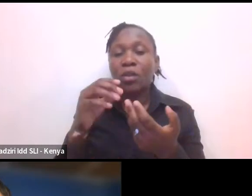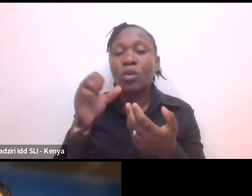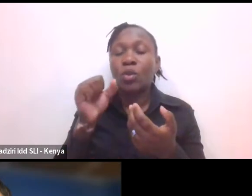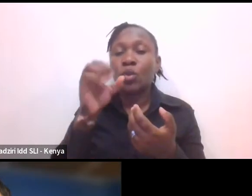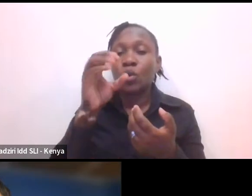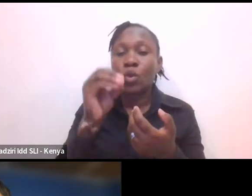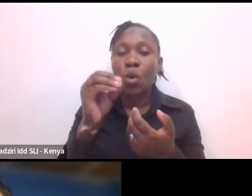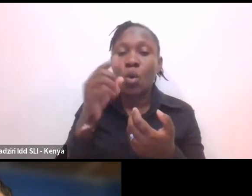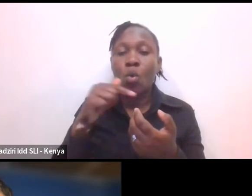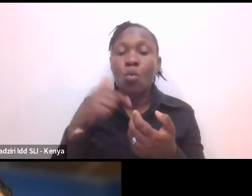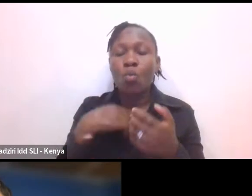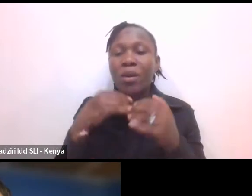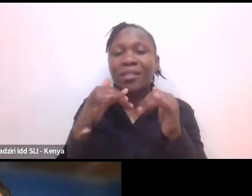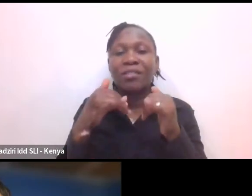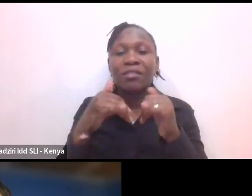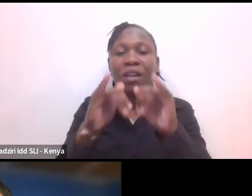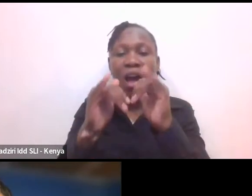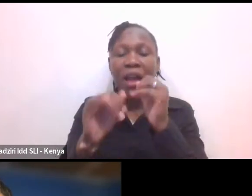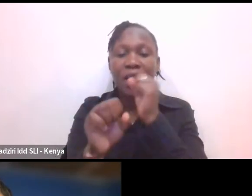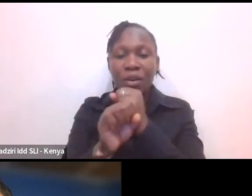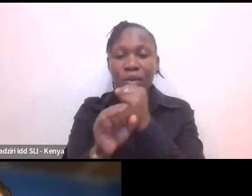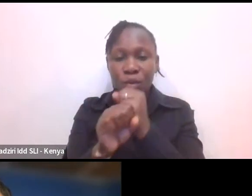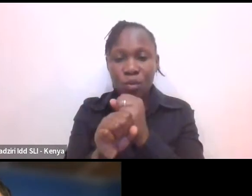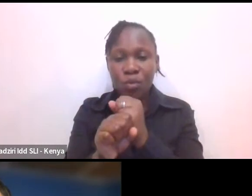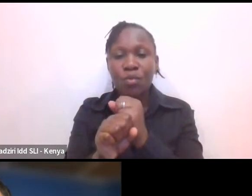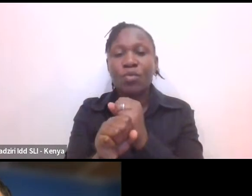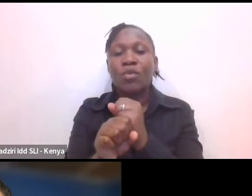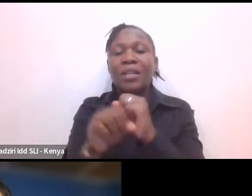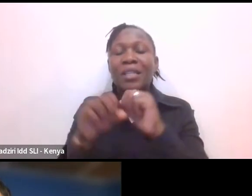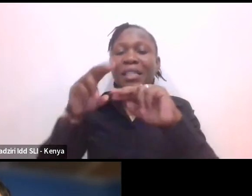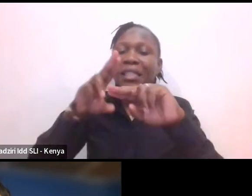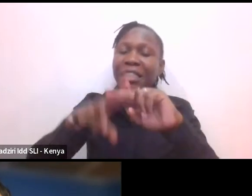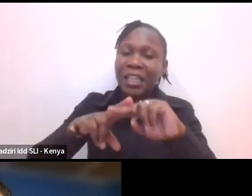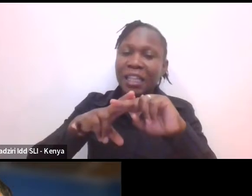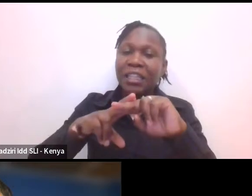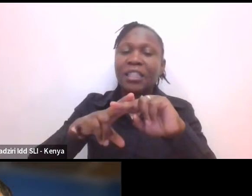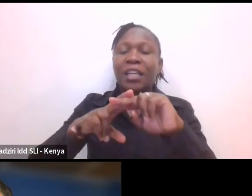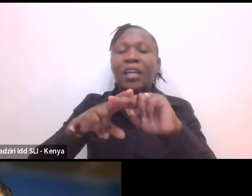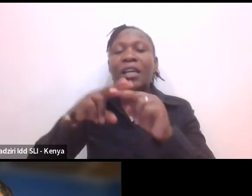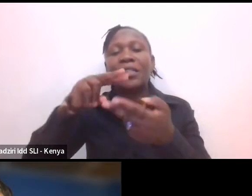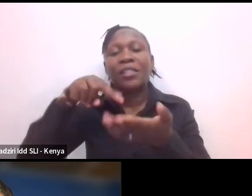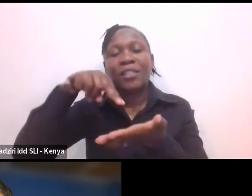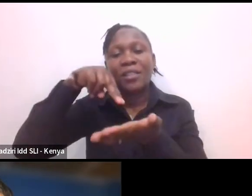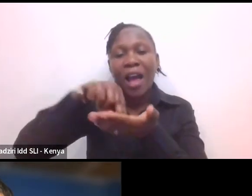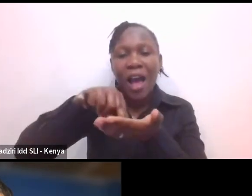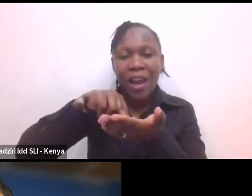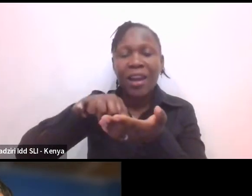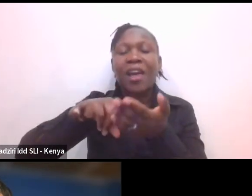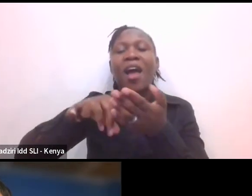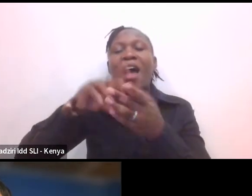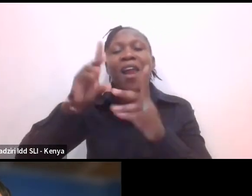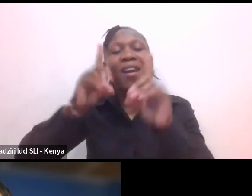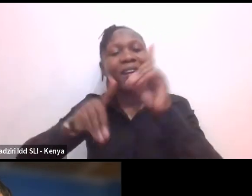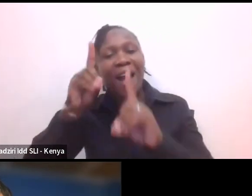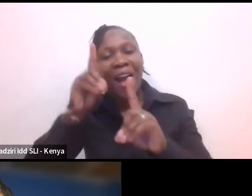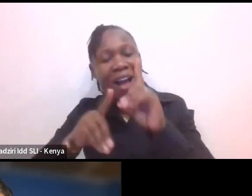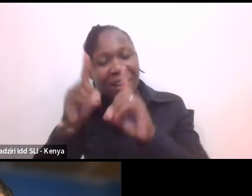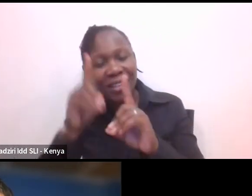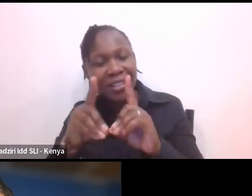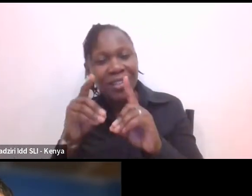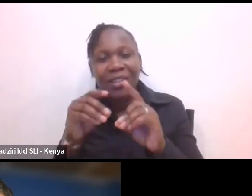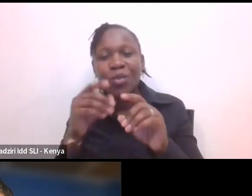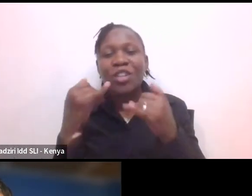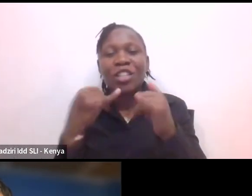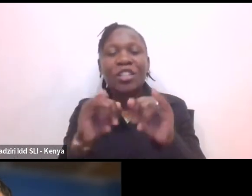else, but we did it sitting, standing, dancing, speaking, singing, laughing, crying, anyway.